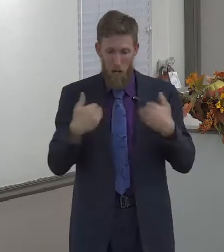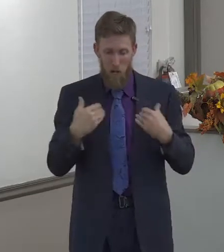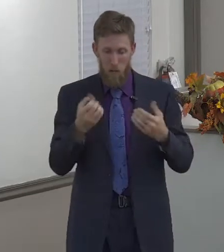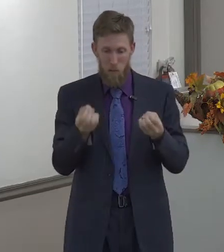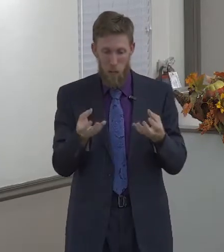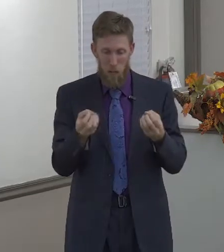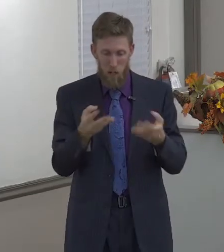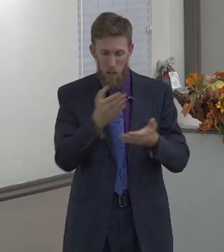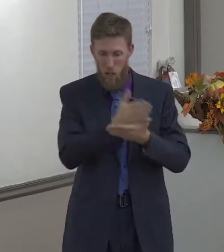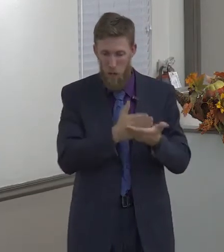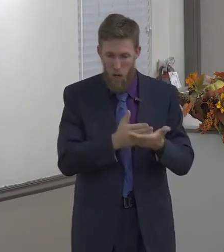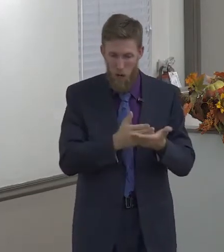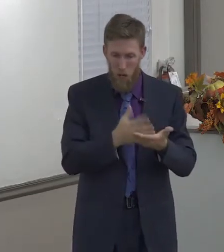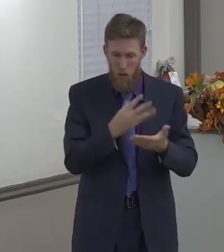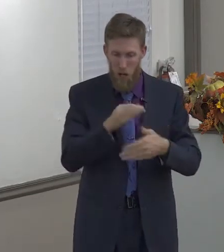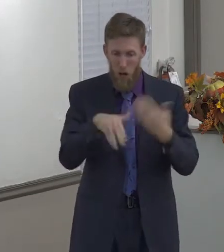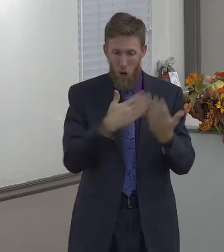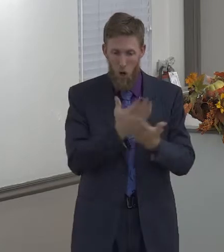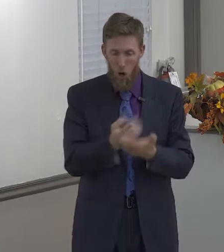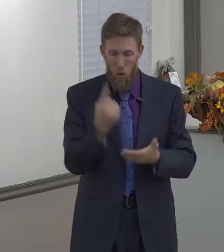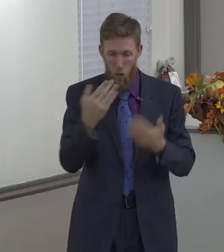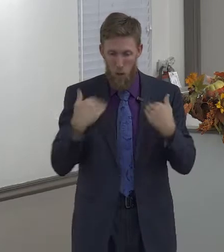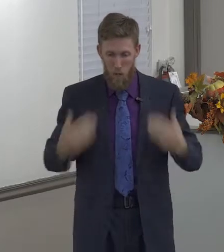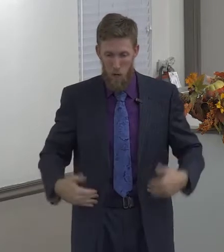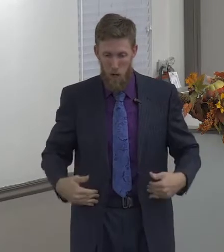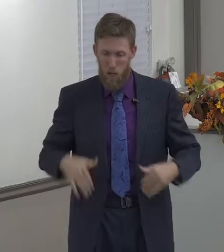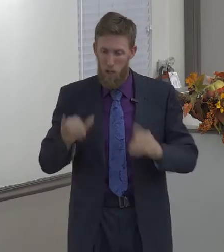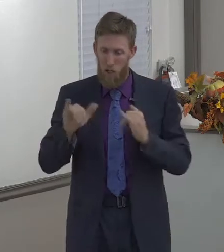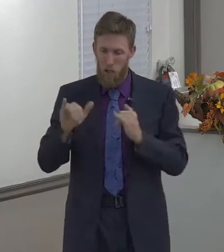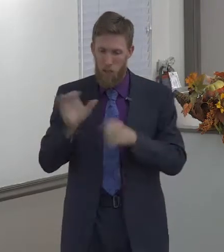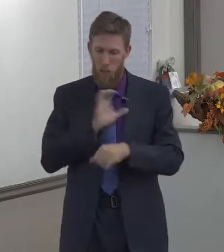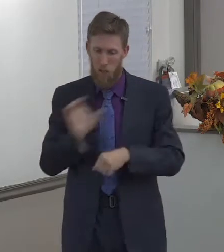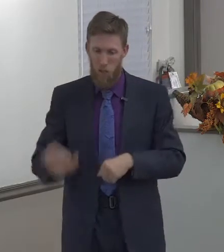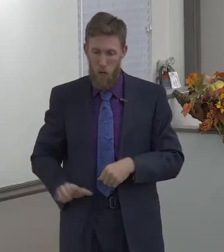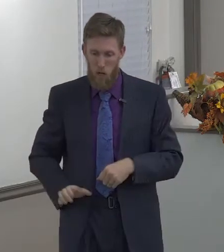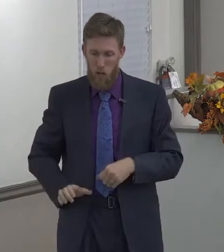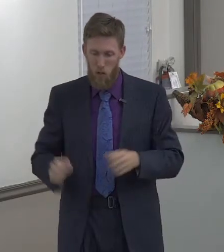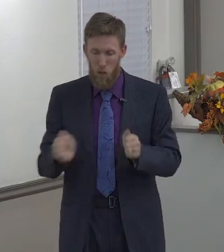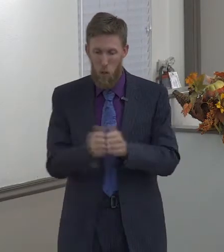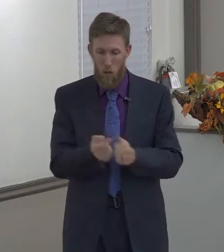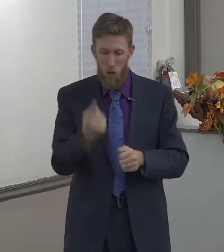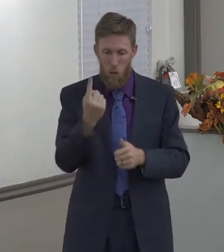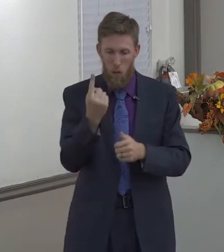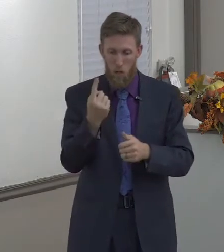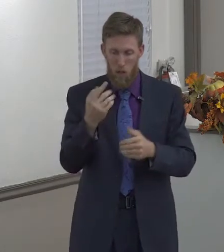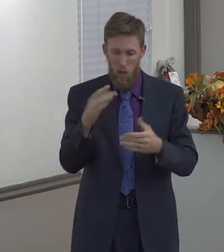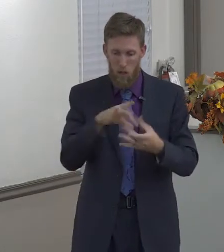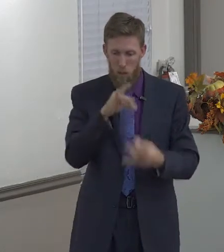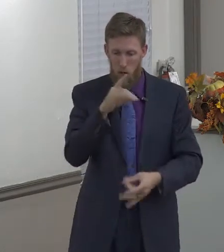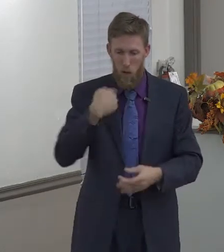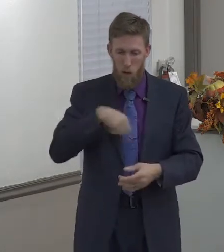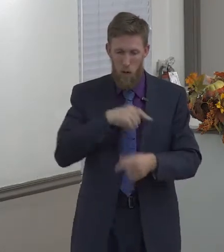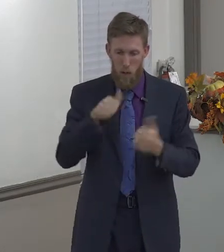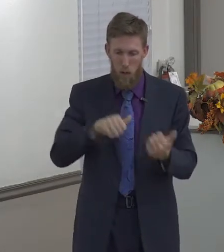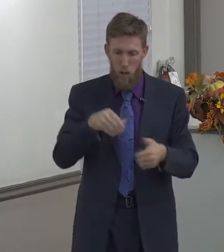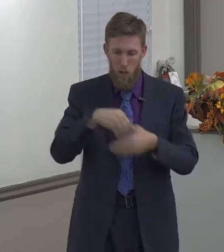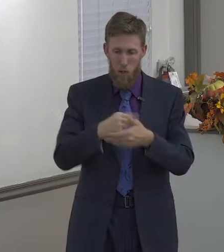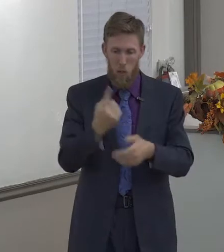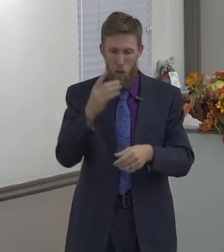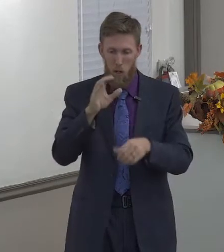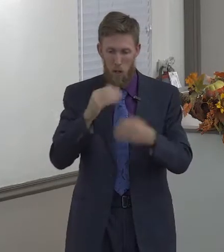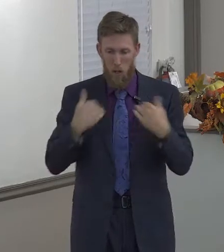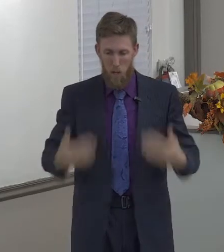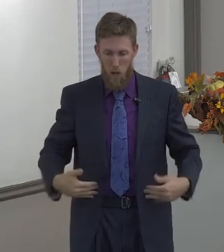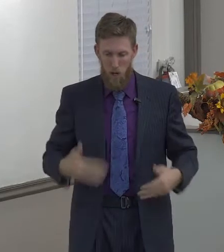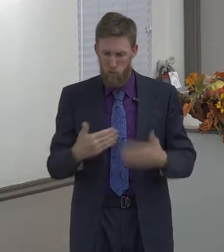baptized into one body, whether we be Jews or Gentiles, whether we be bond or free, and have been all made to drink into one Spirit. For the body is